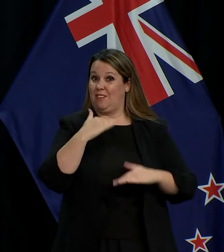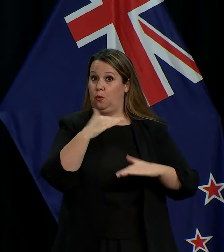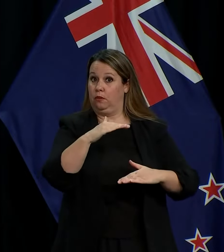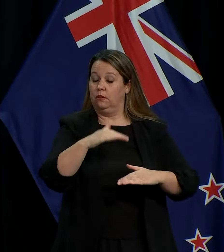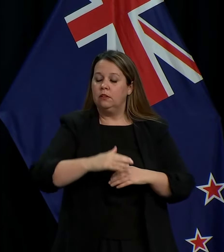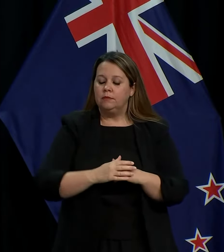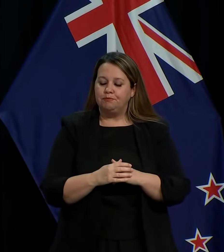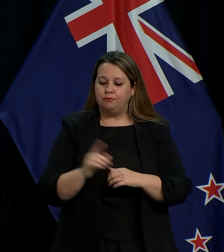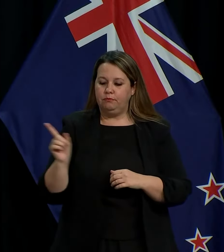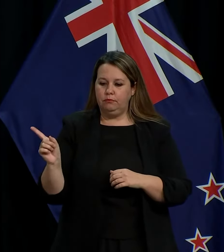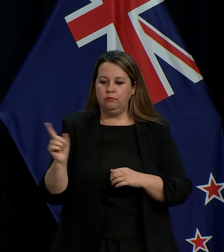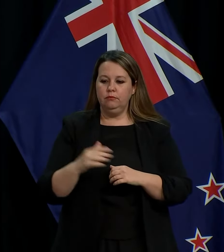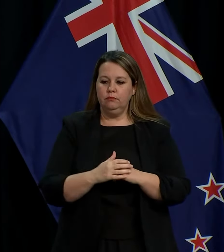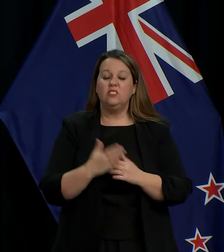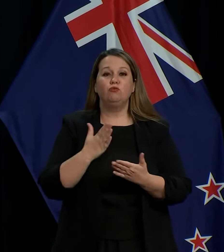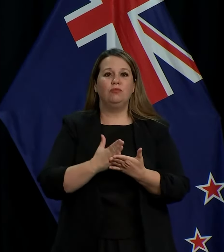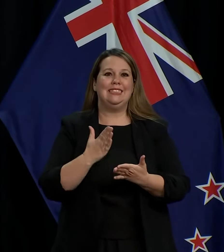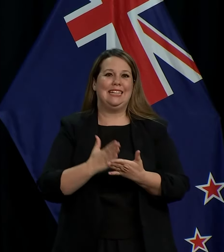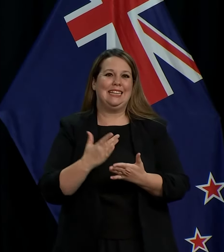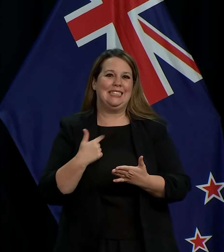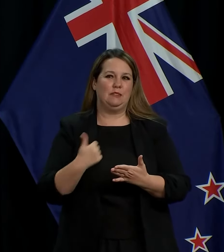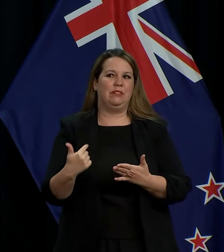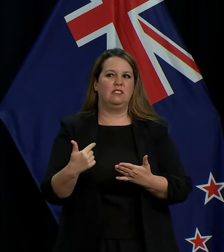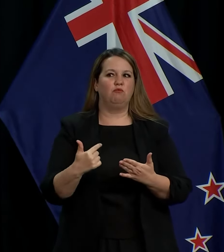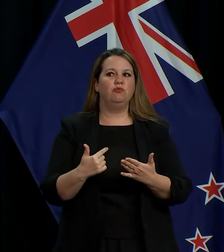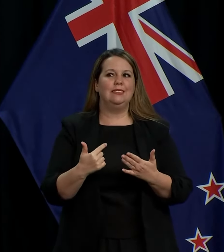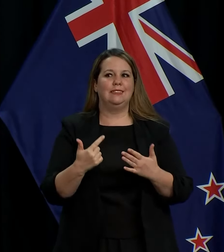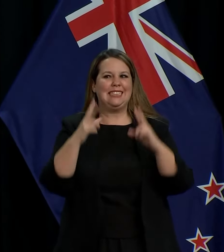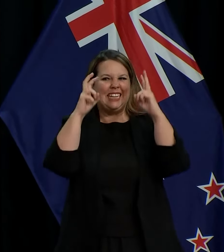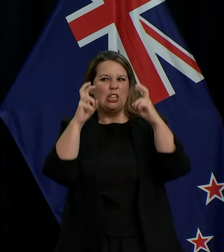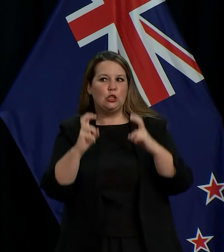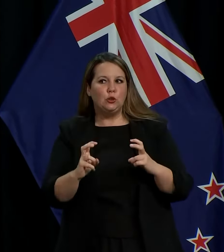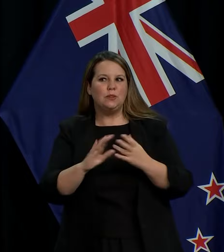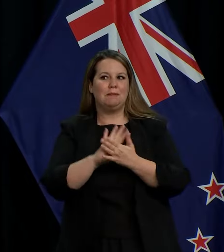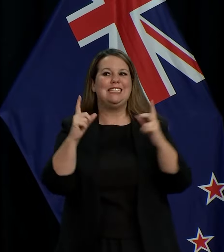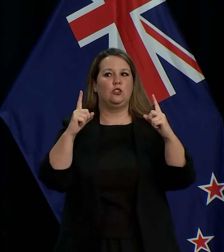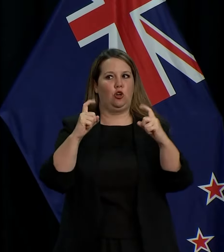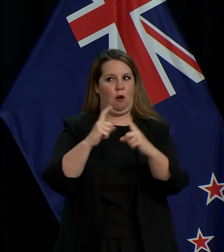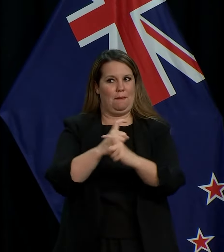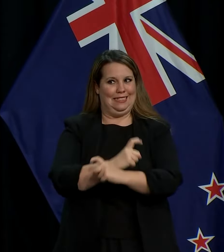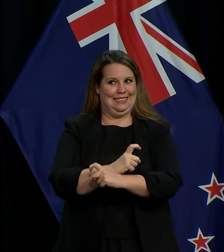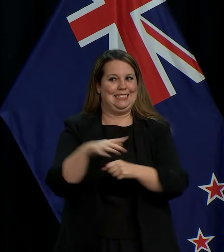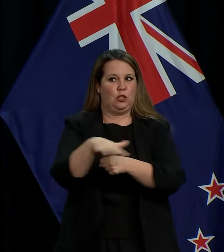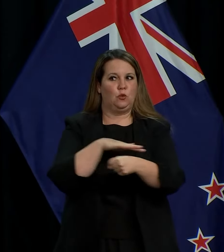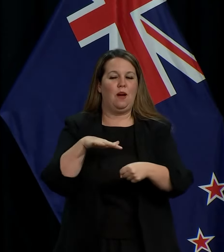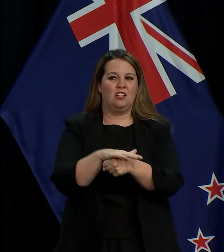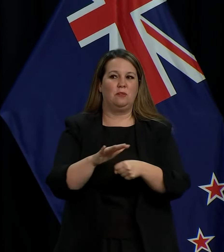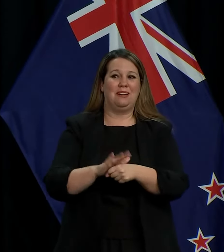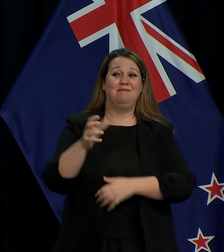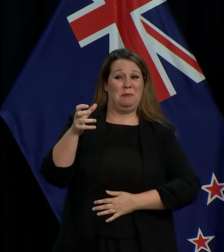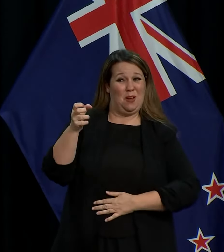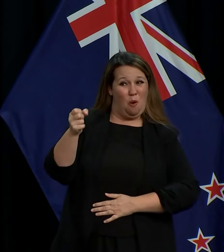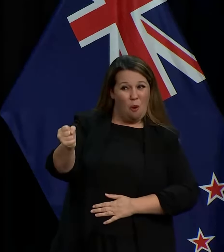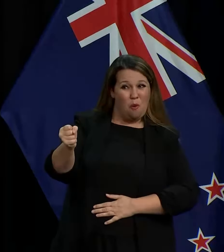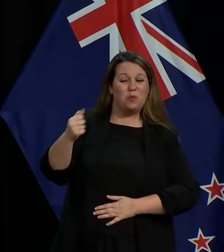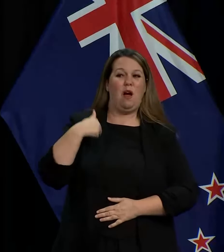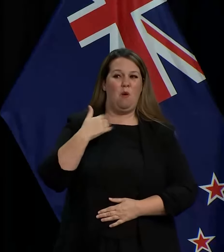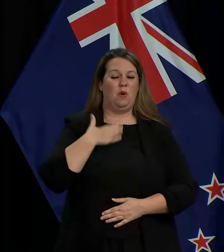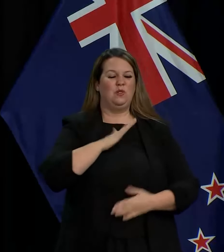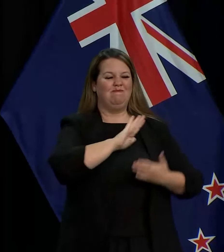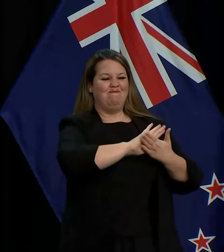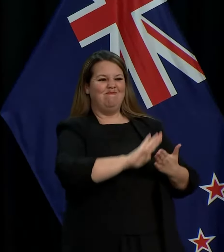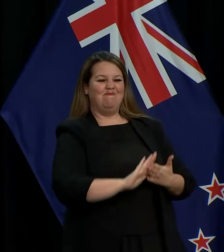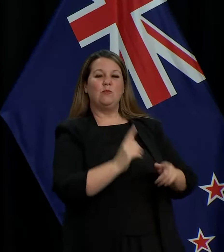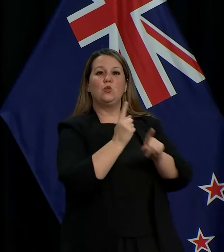of technical issues that have made it complex. But if you wouldn't mind, I wouldn't mind seeing where we've got to and finalising the details around the bulk